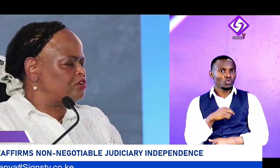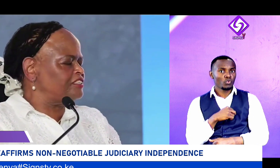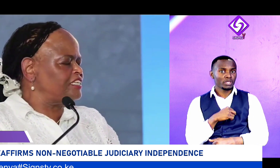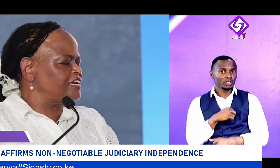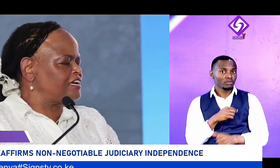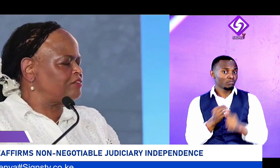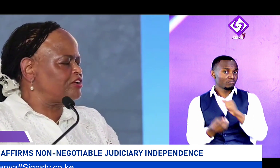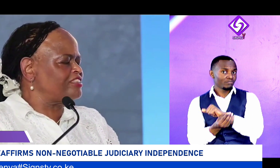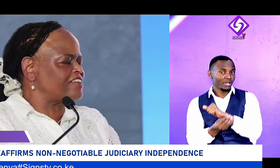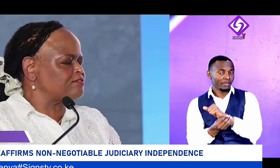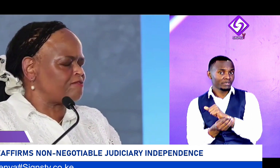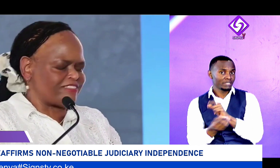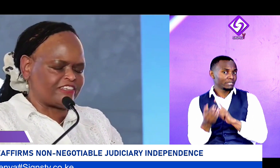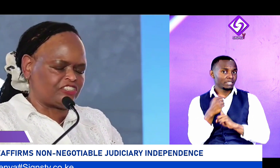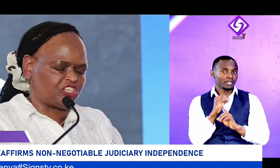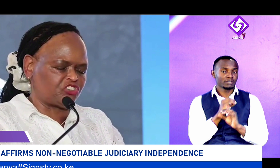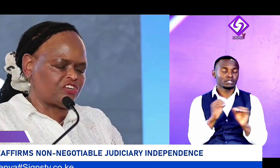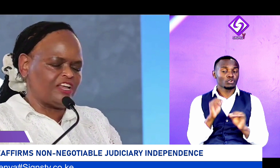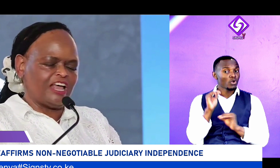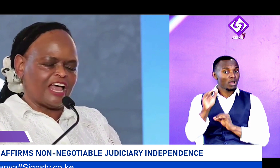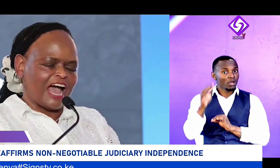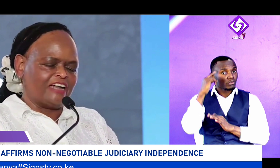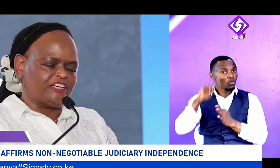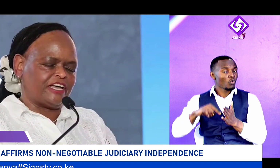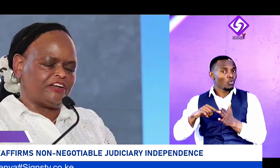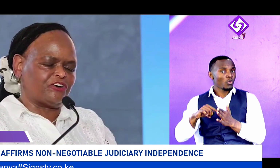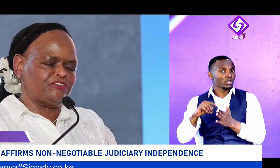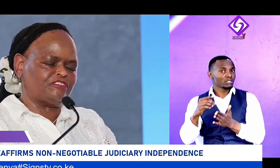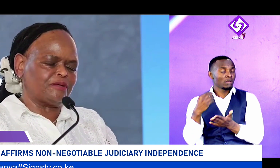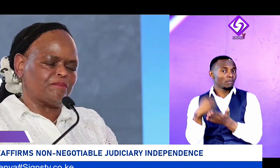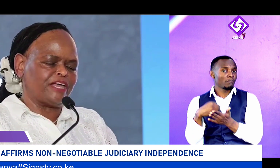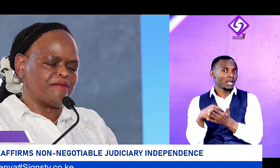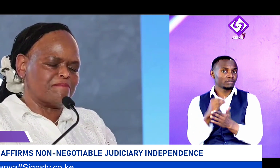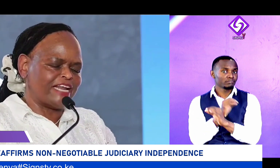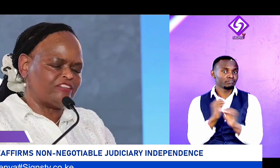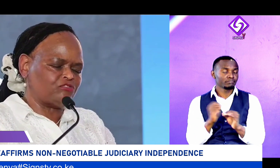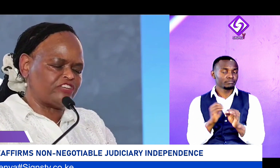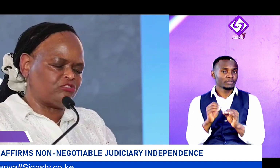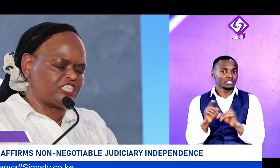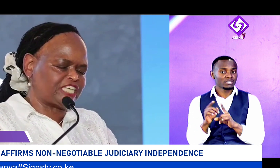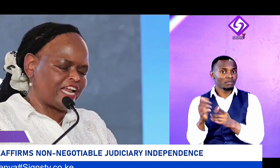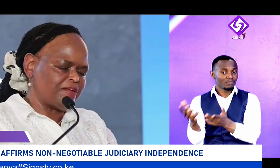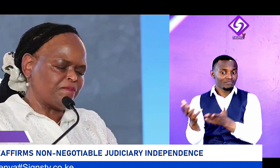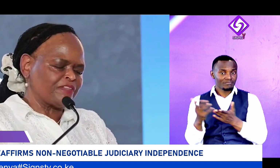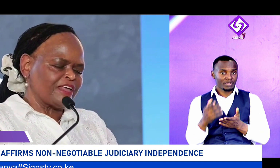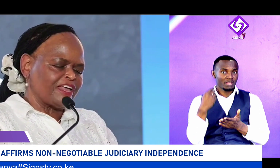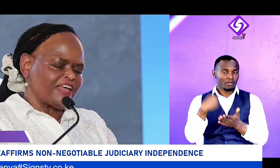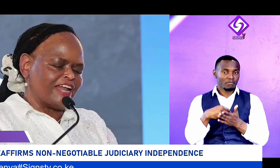don't ask for facilitation, and don't bring money to the judiciary. And if